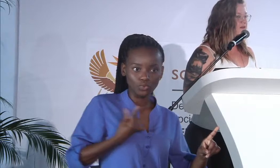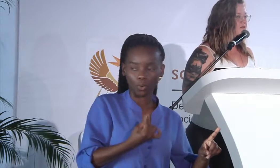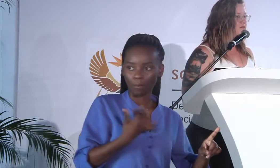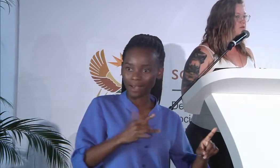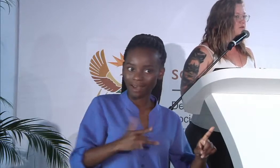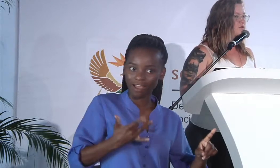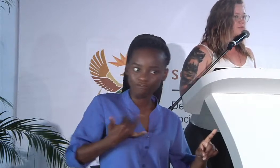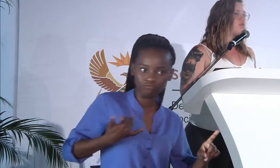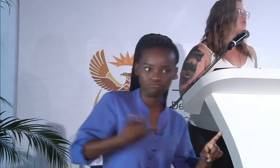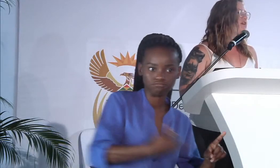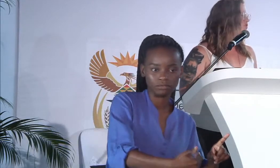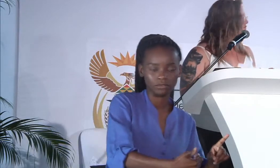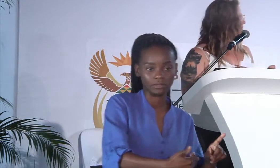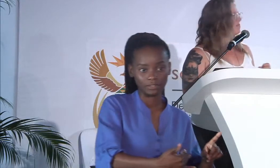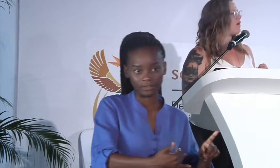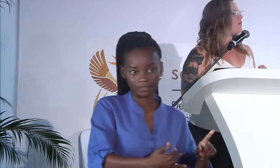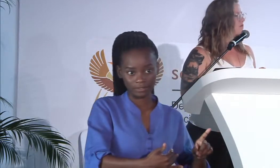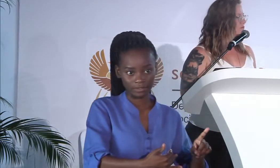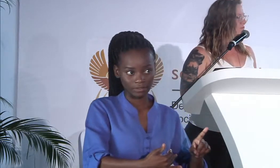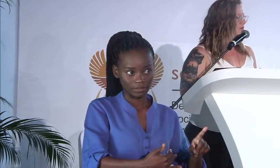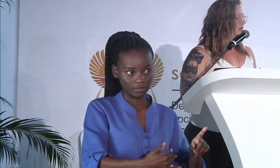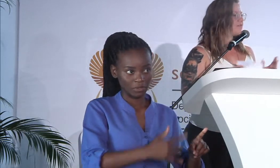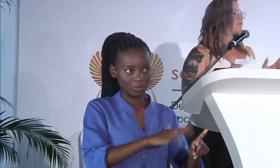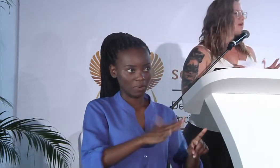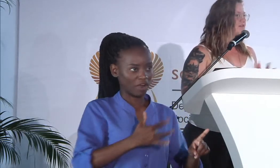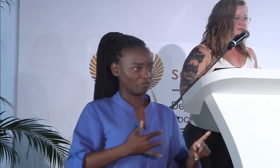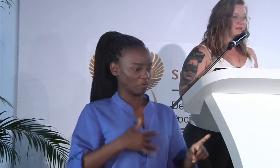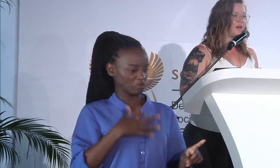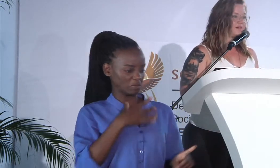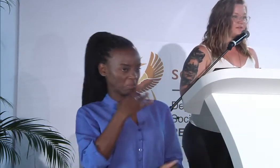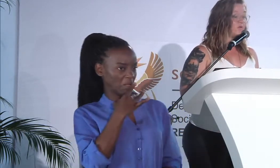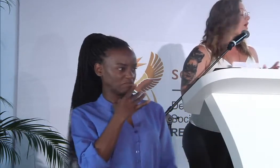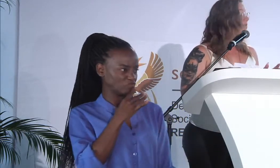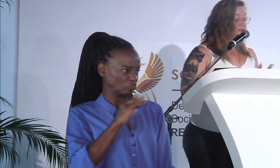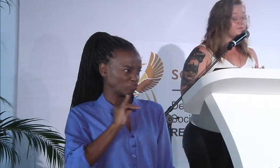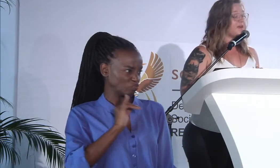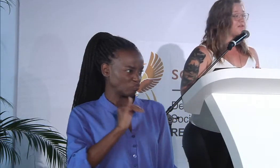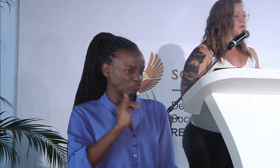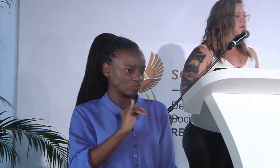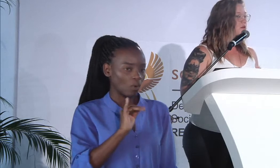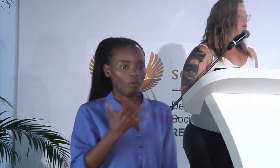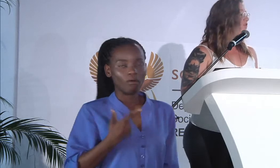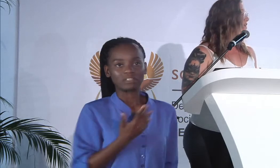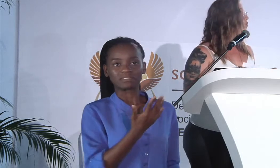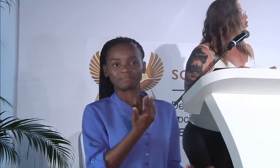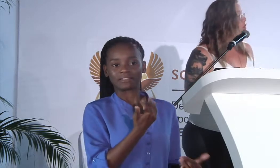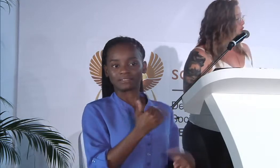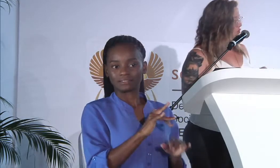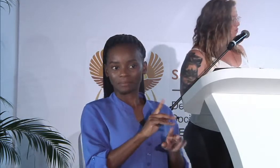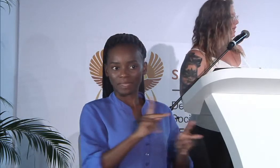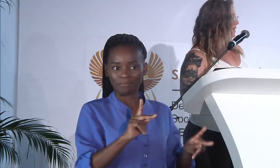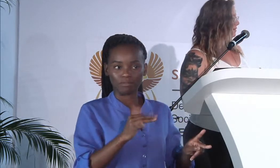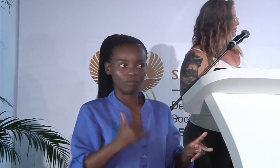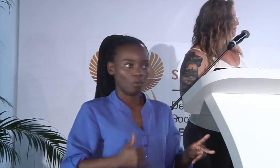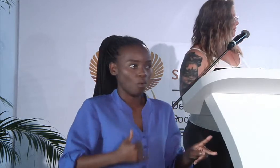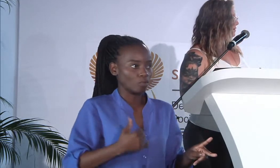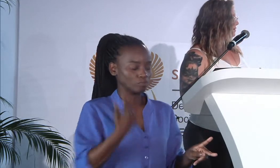away because they don't smell as nice or as expected, because they don't look the